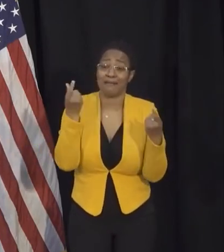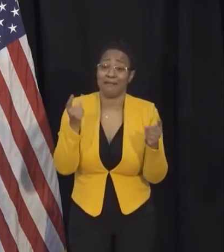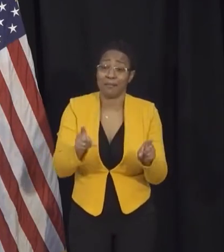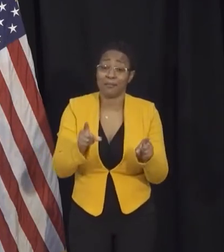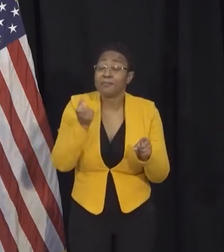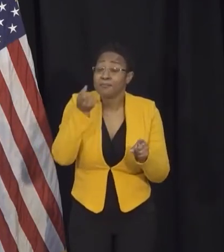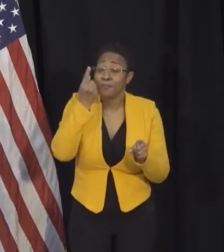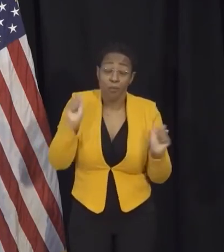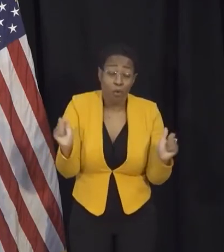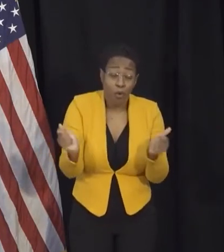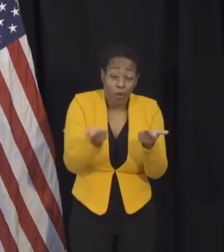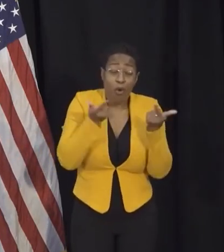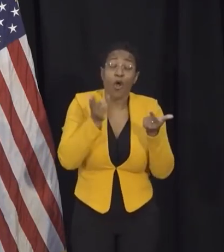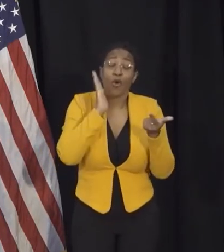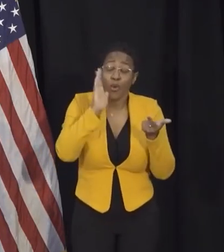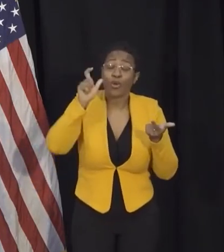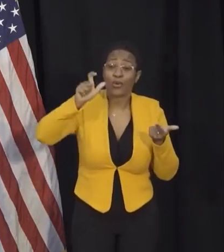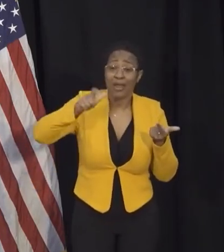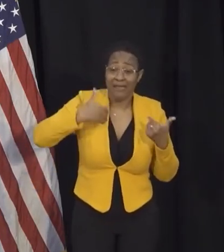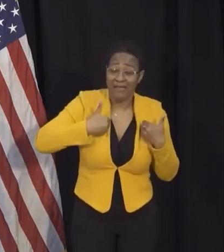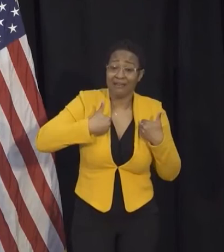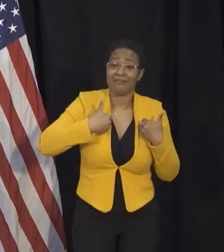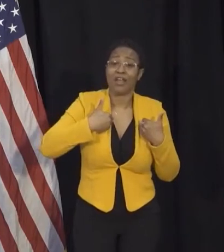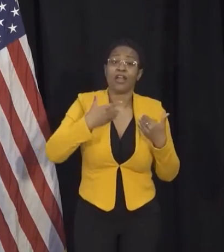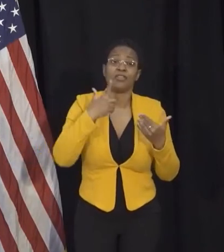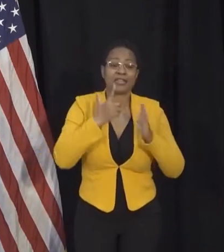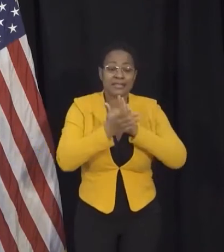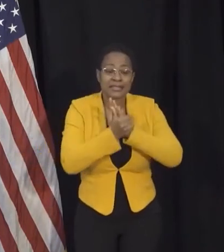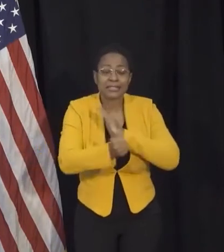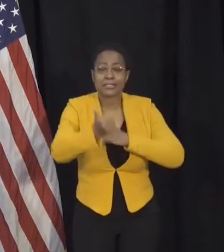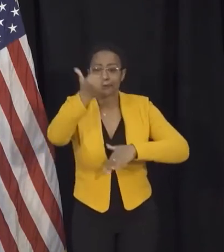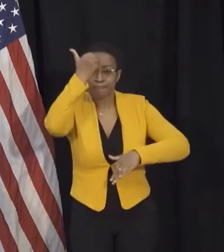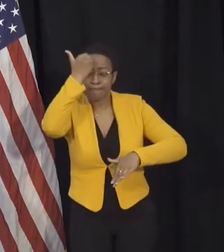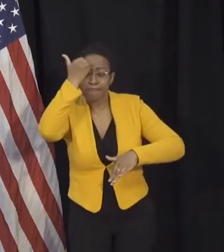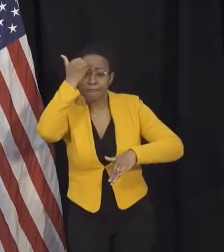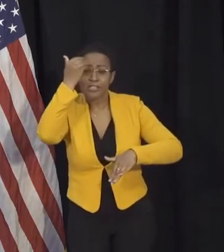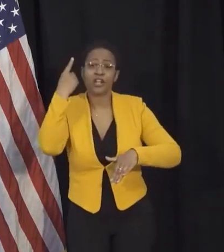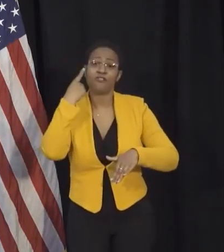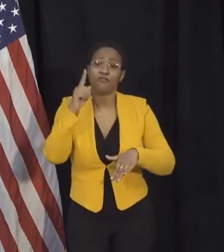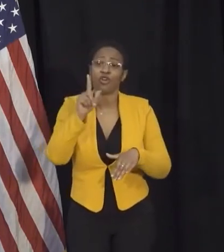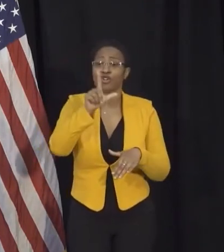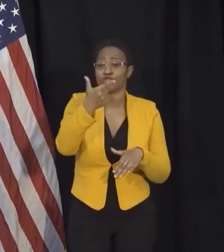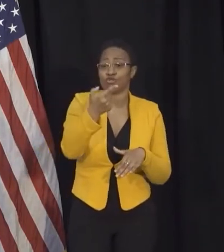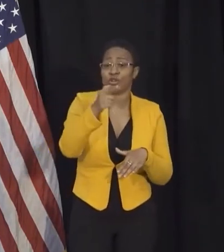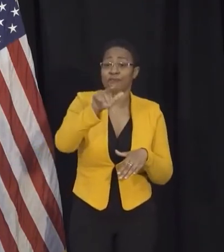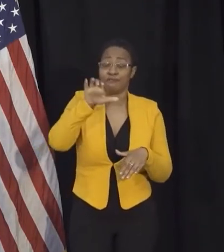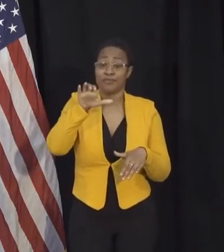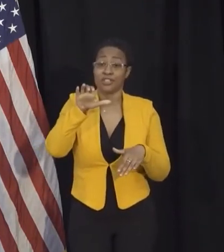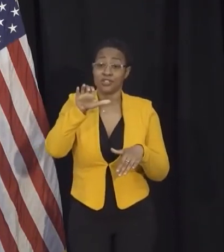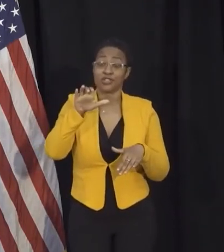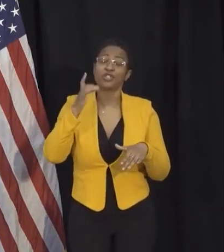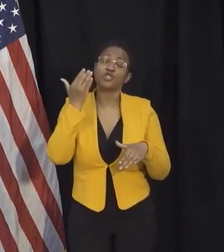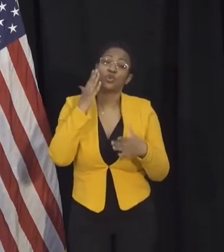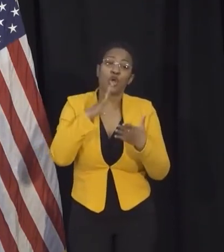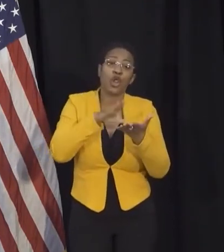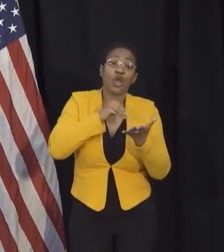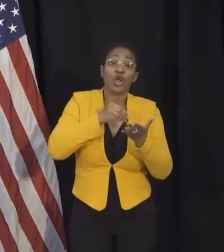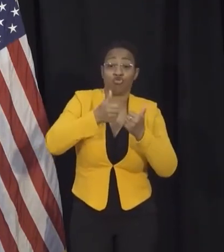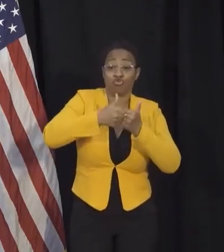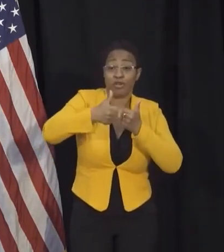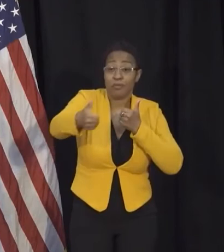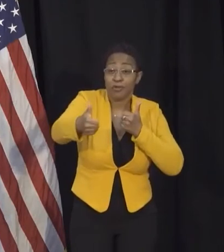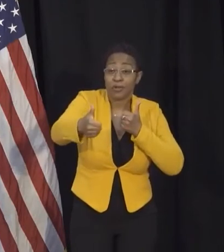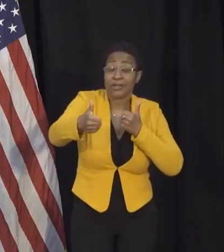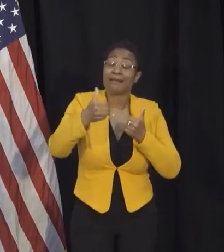have the tools that they'll need for a 21st century education. They will be able to learn remotely, and we also will